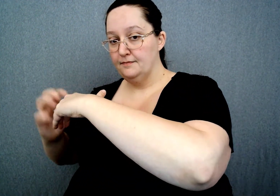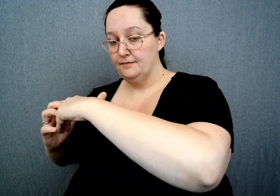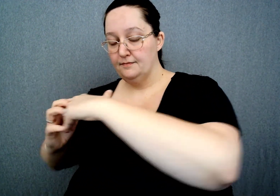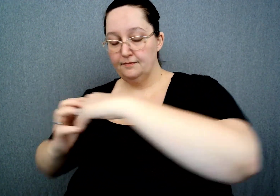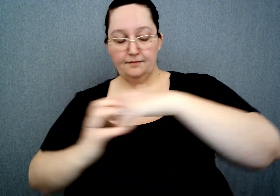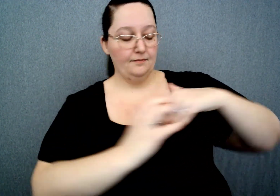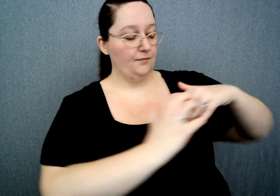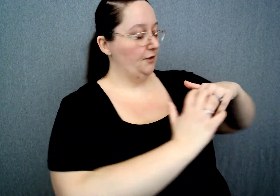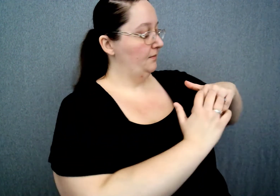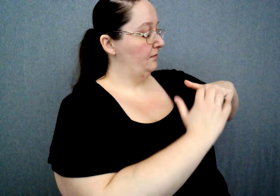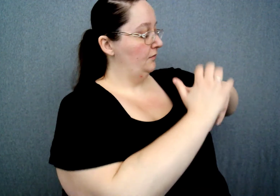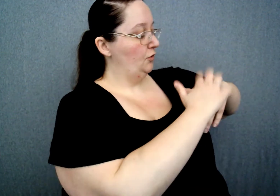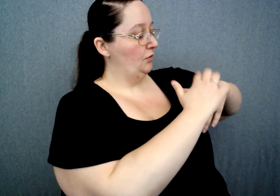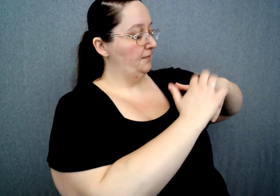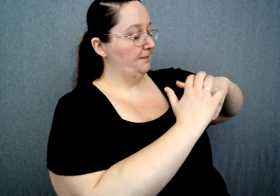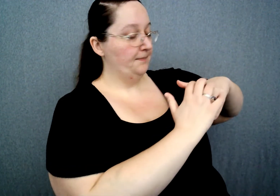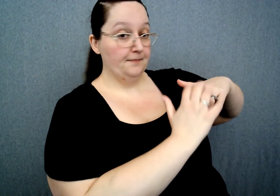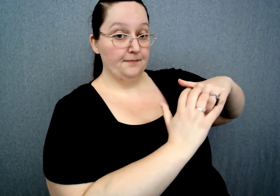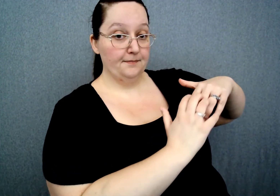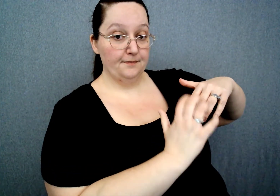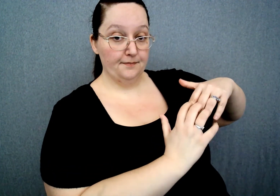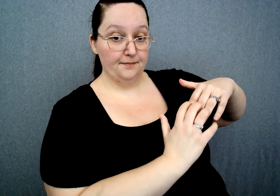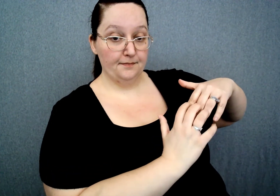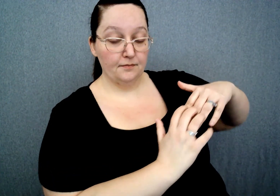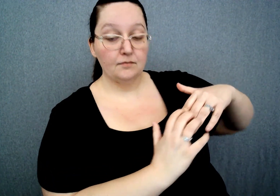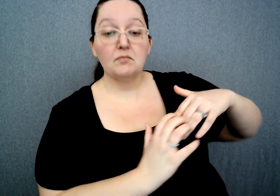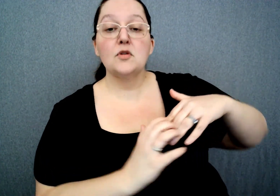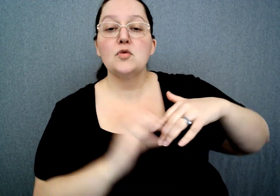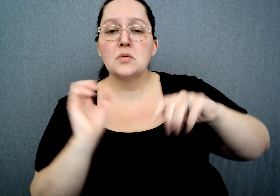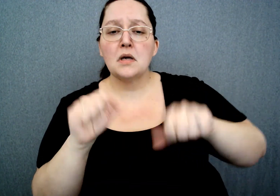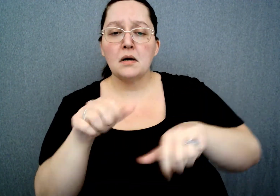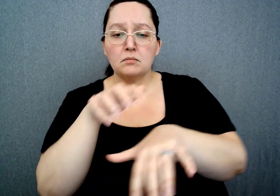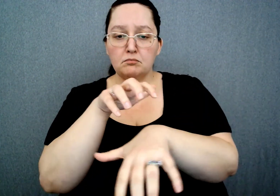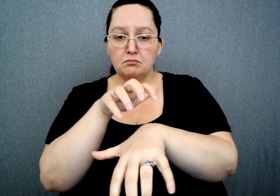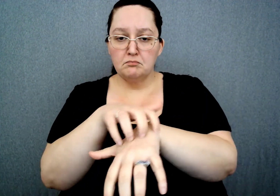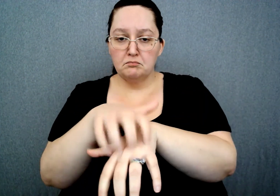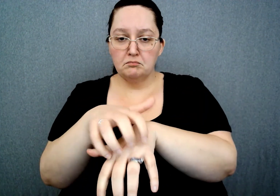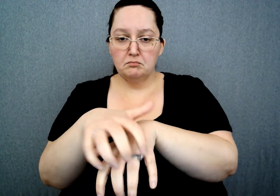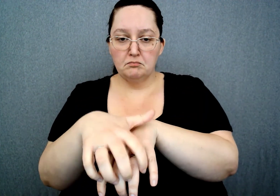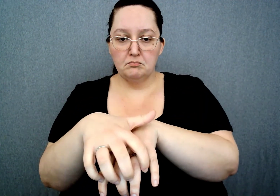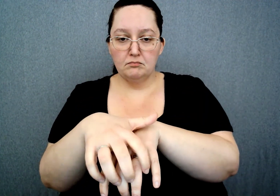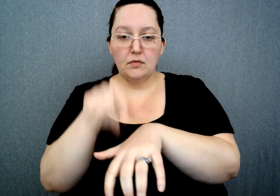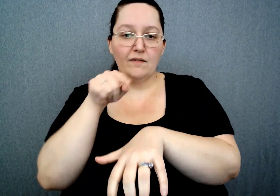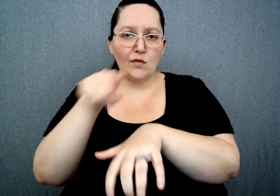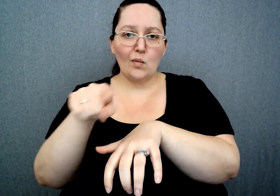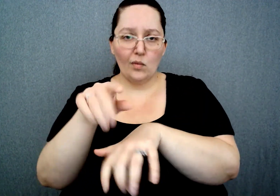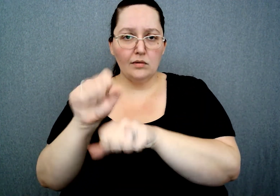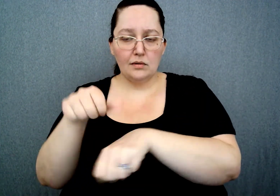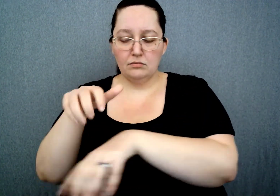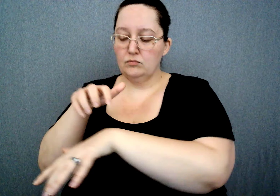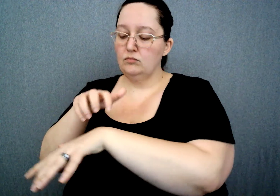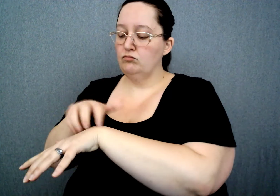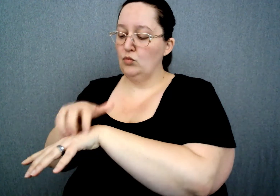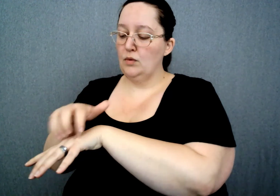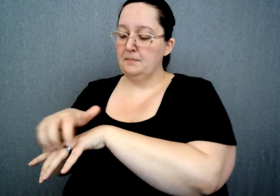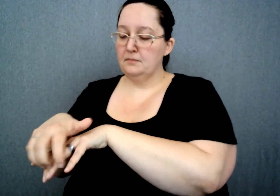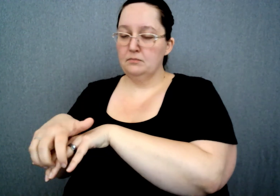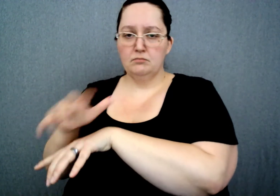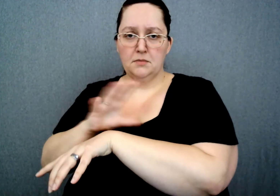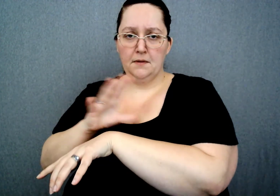from wrist to fingertips. Tap down. Your non-dominant is kind of relaxed. You can also gum forward instead of to the